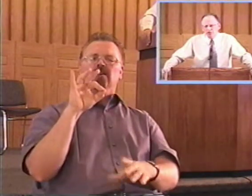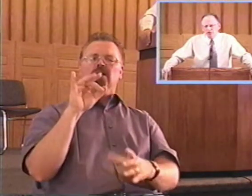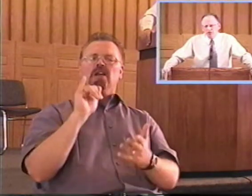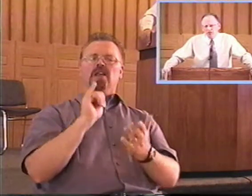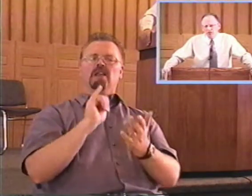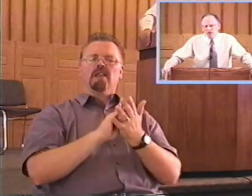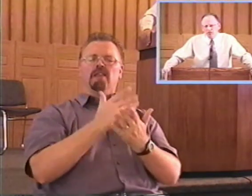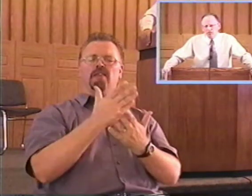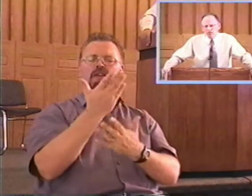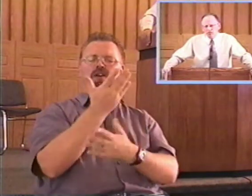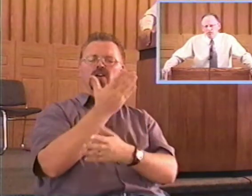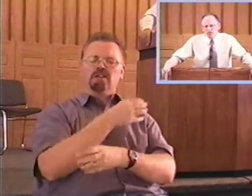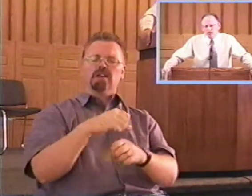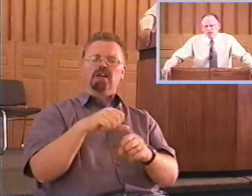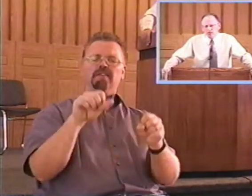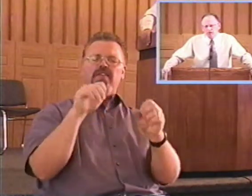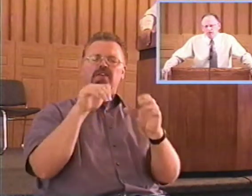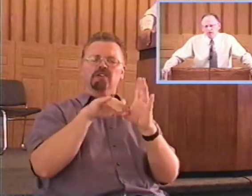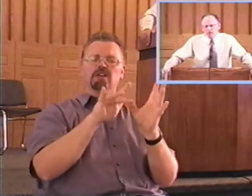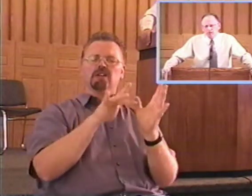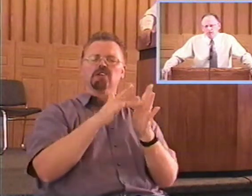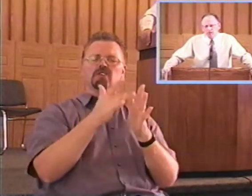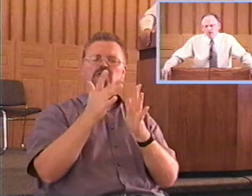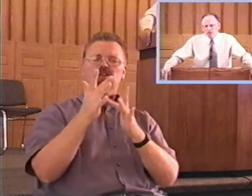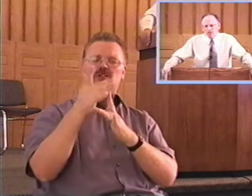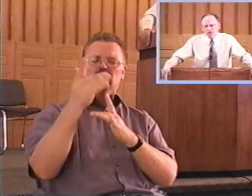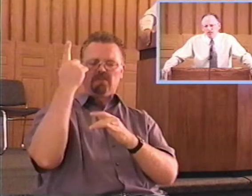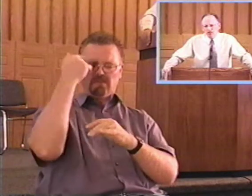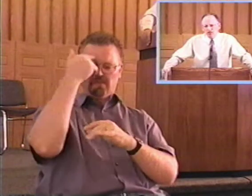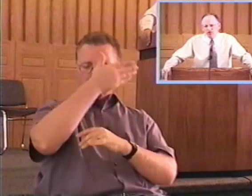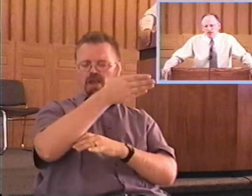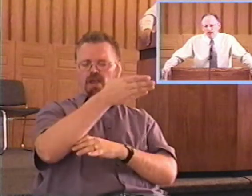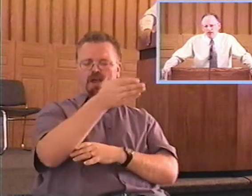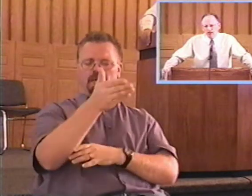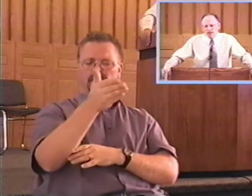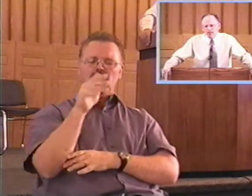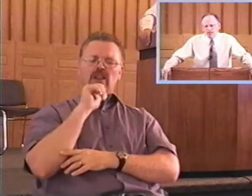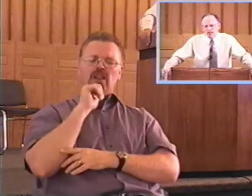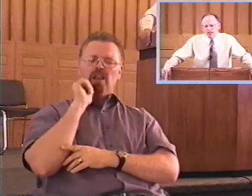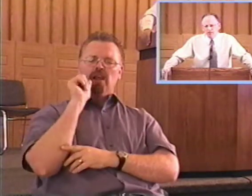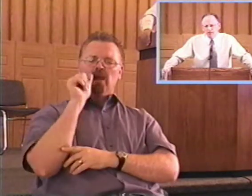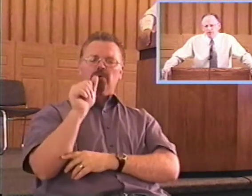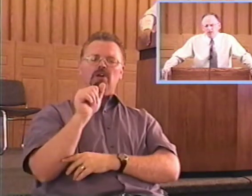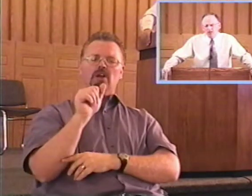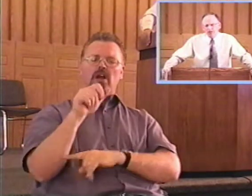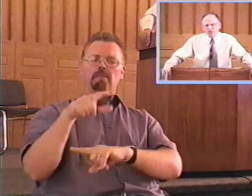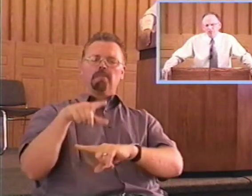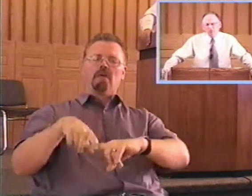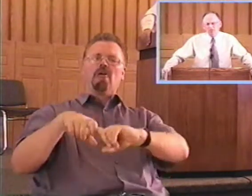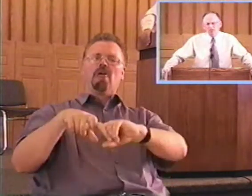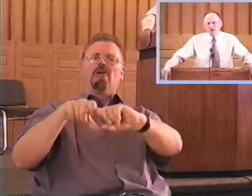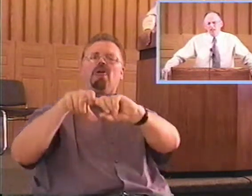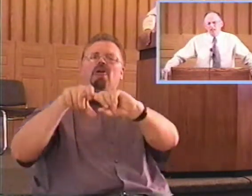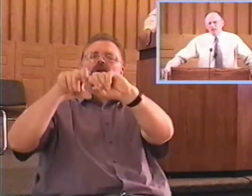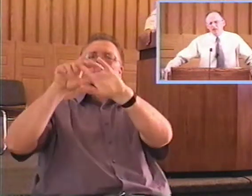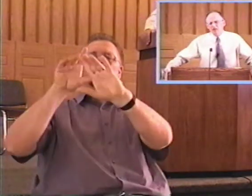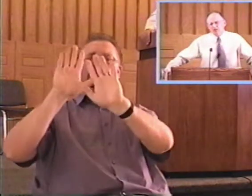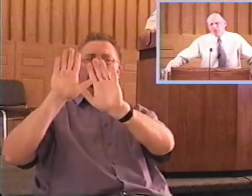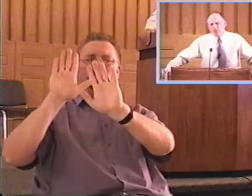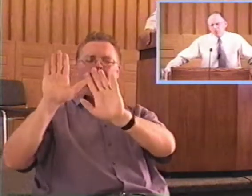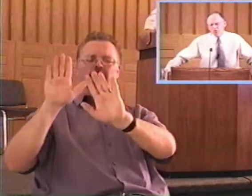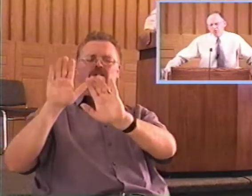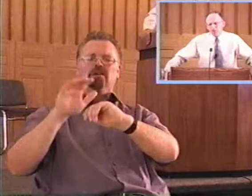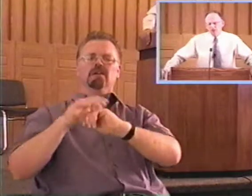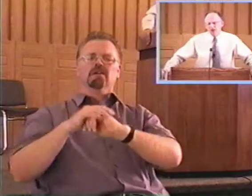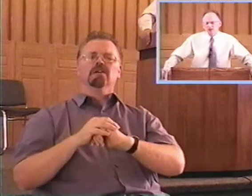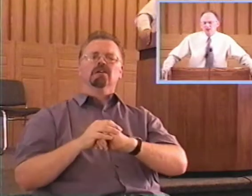that their salvation in Jesus for them, and they would not delay. Oh, Father, don't take any